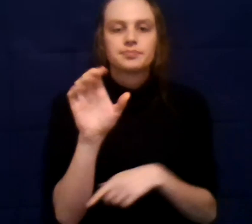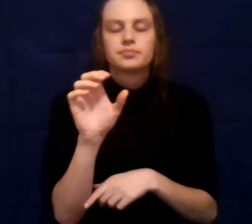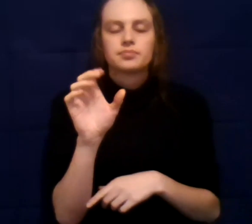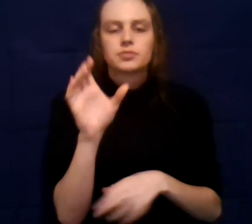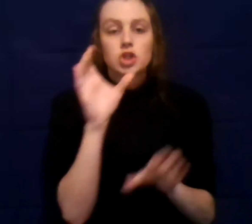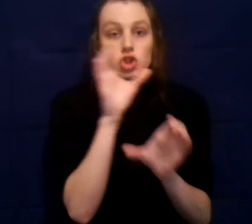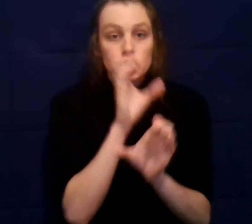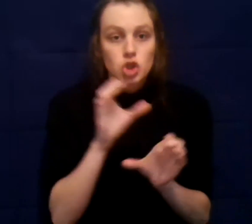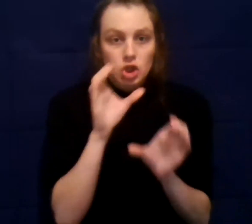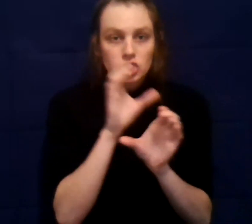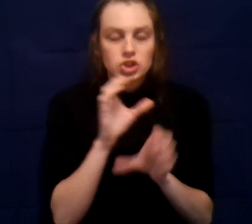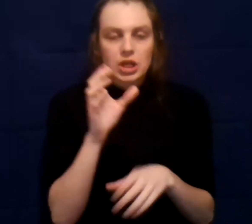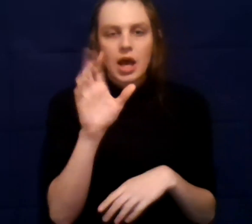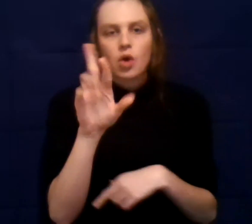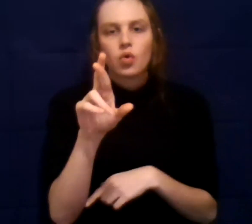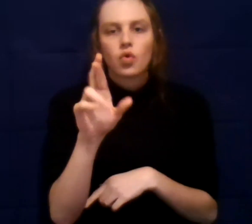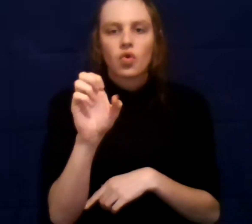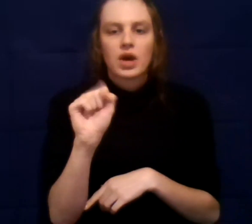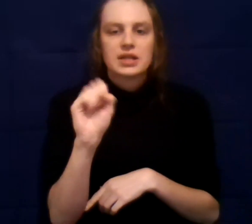me.